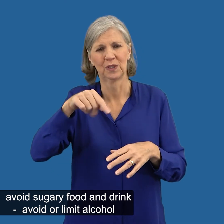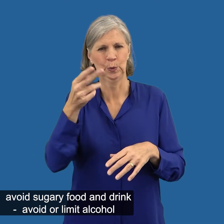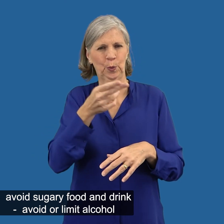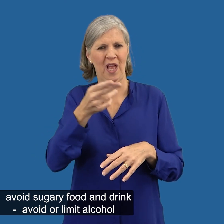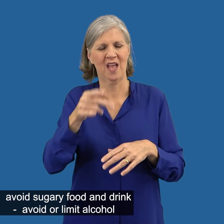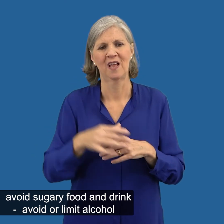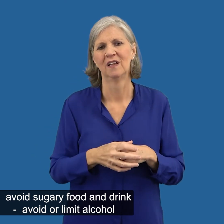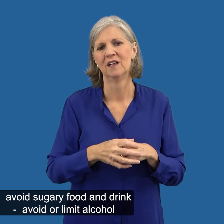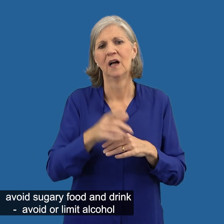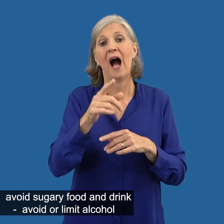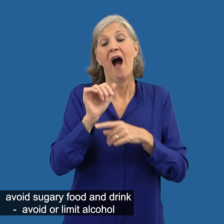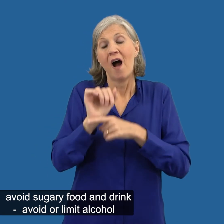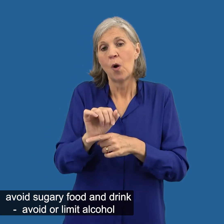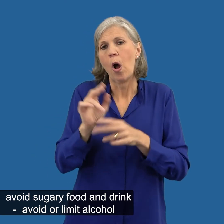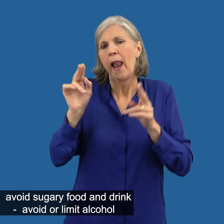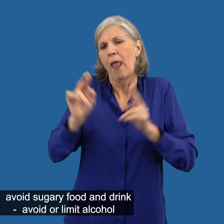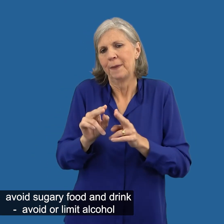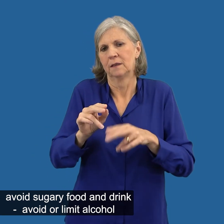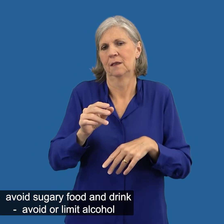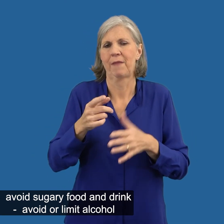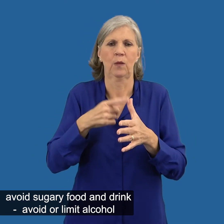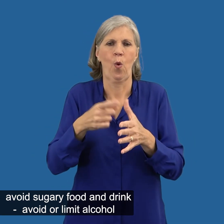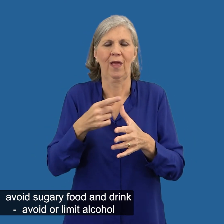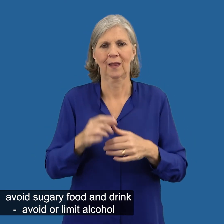avoid sugary food and drink, avoid or limit alcohol,